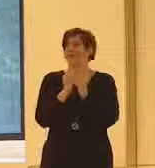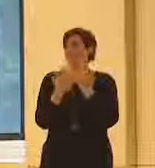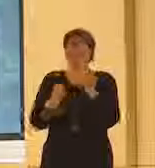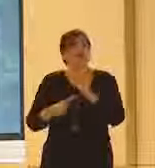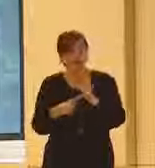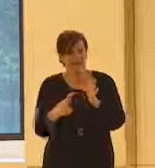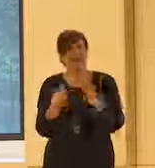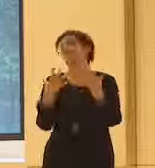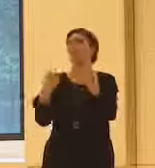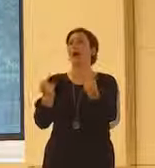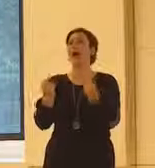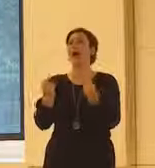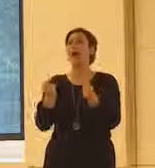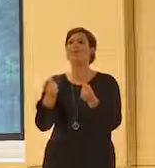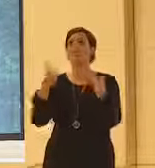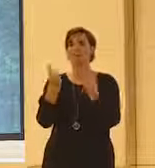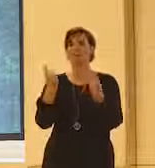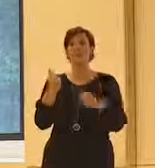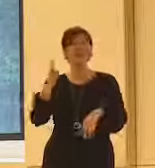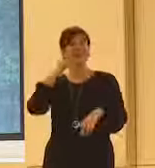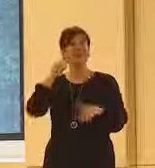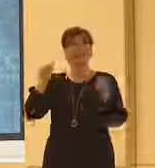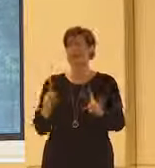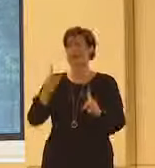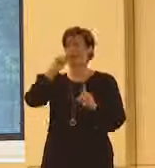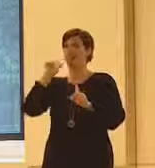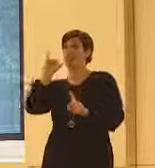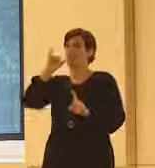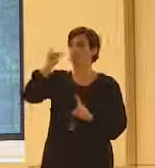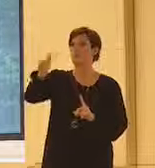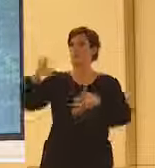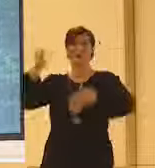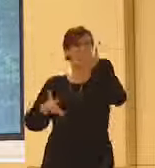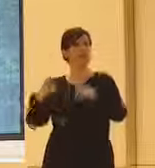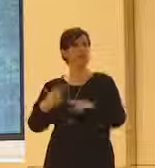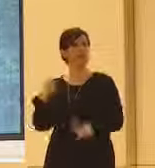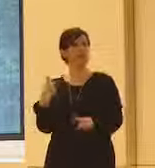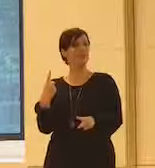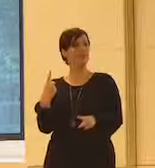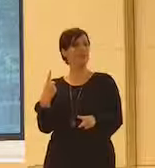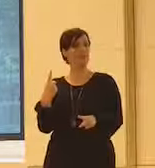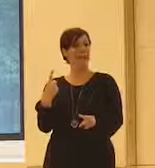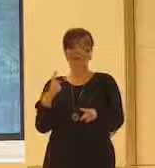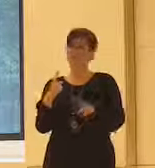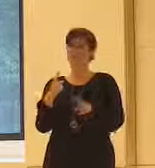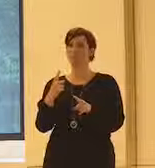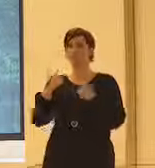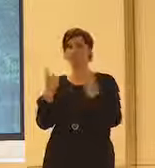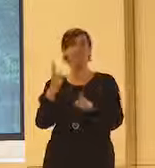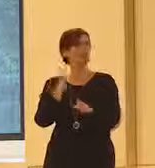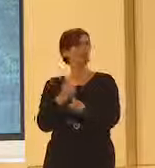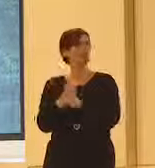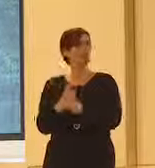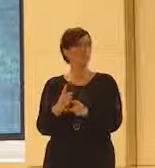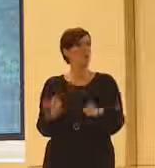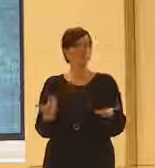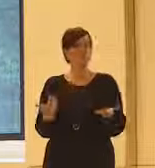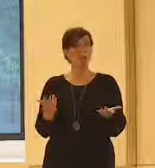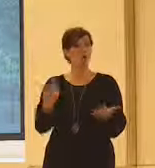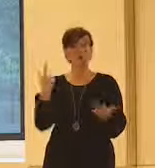really critical to have something for deaf people, a helpline that they